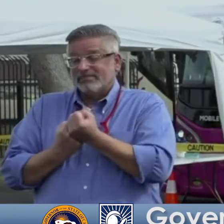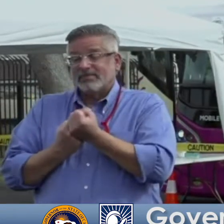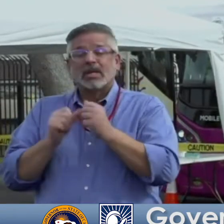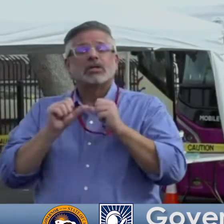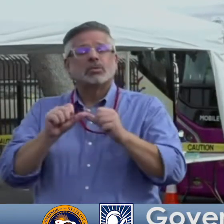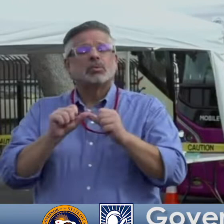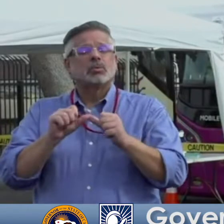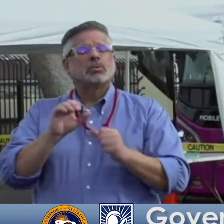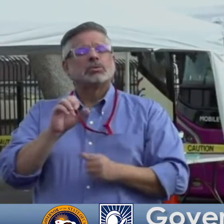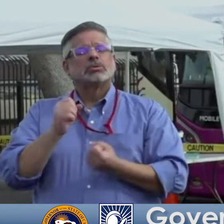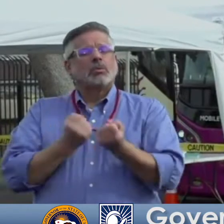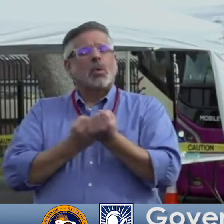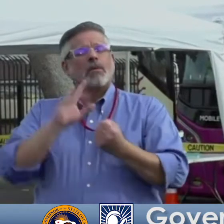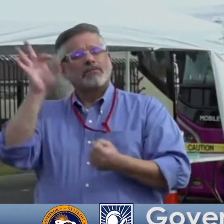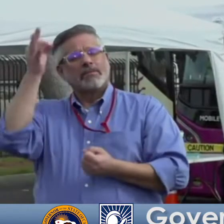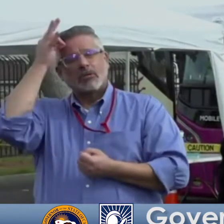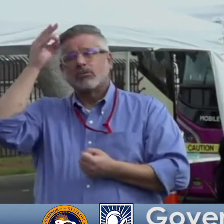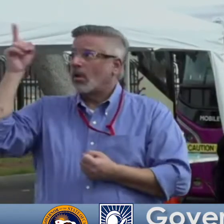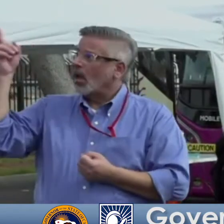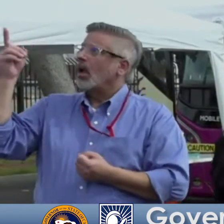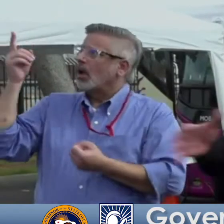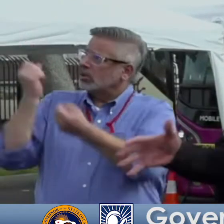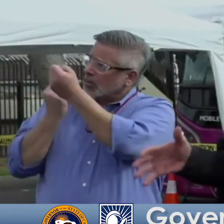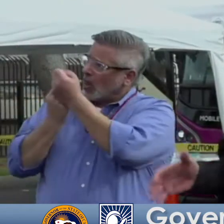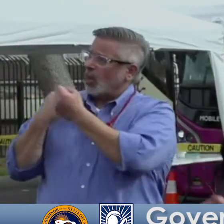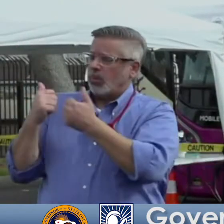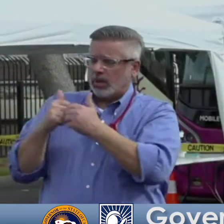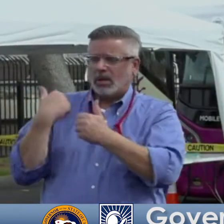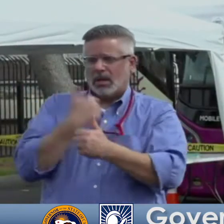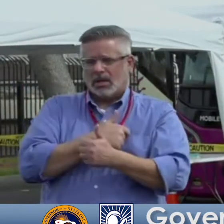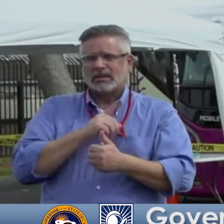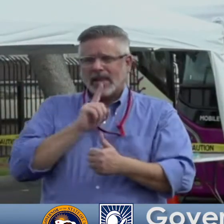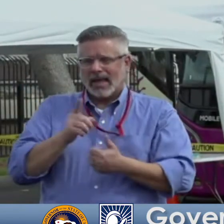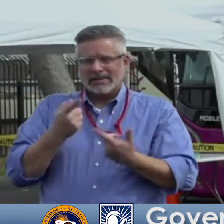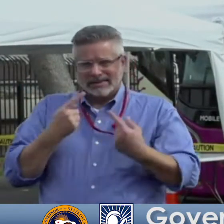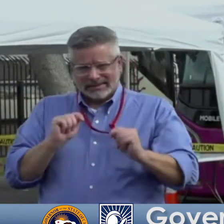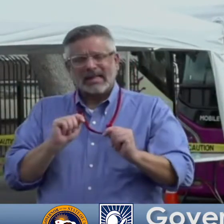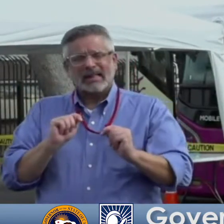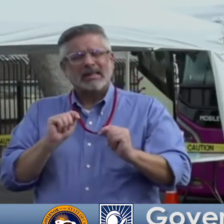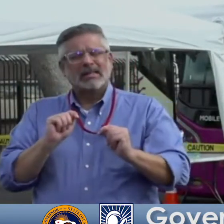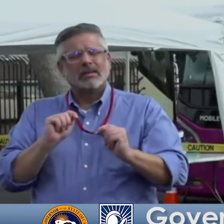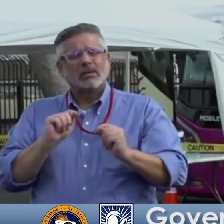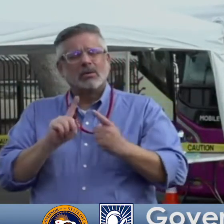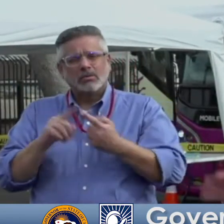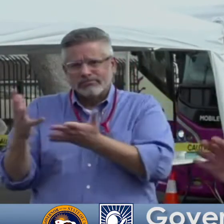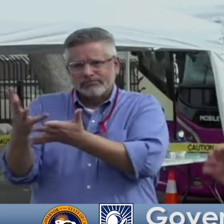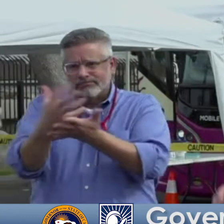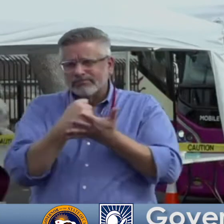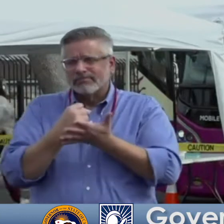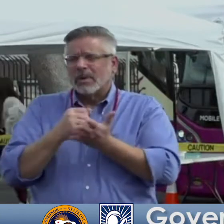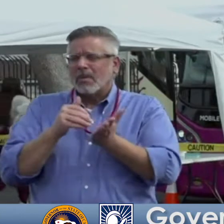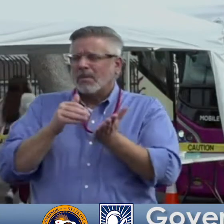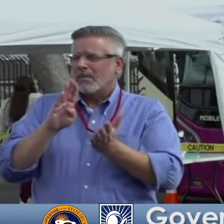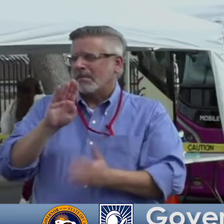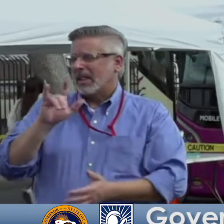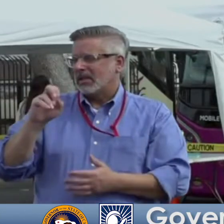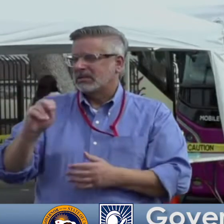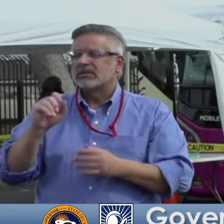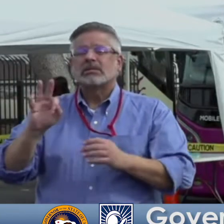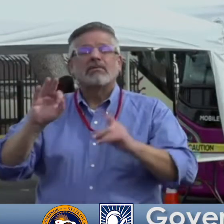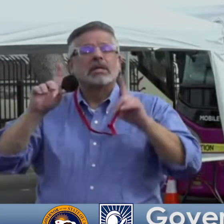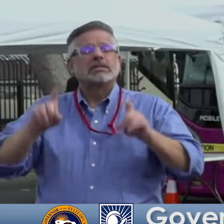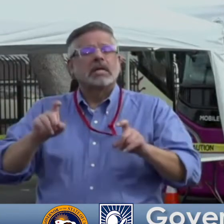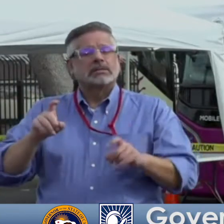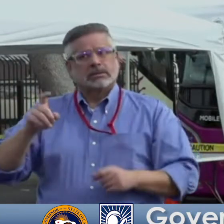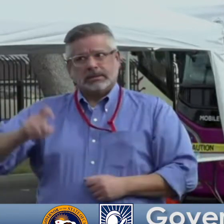to support the federal government's effort at scale to procure the hundreds of millions, no, billions of tests